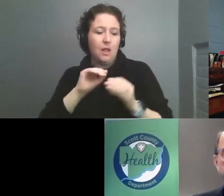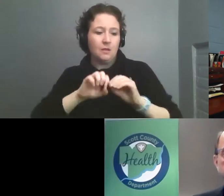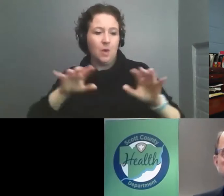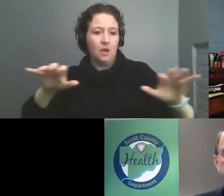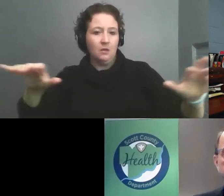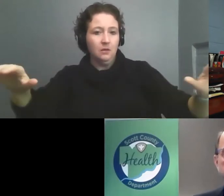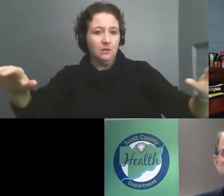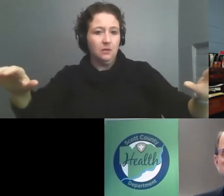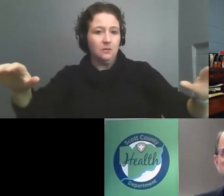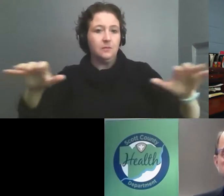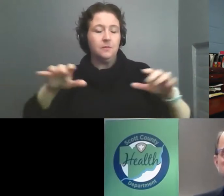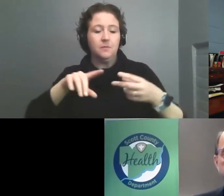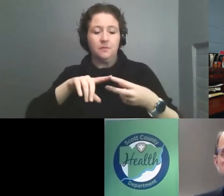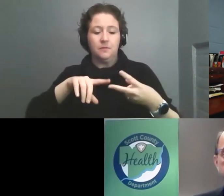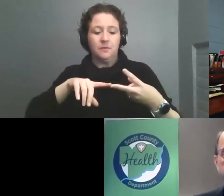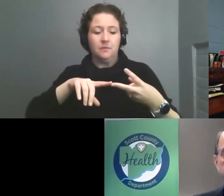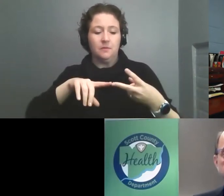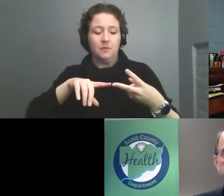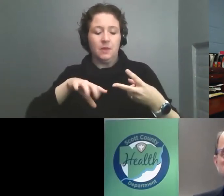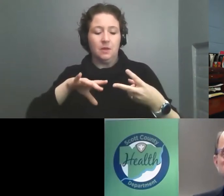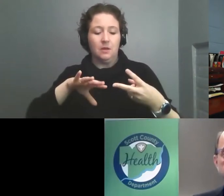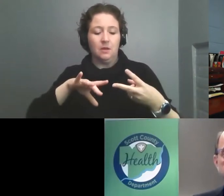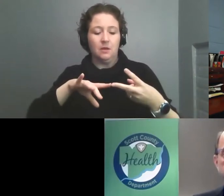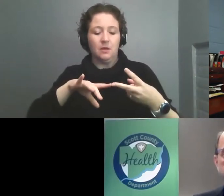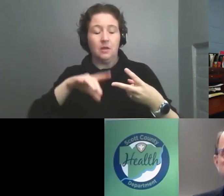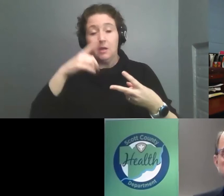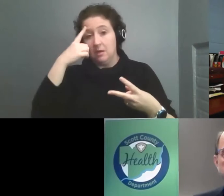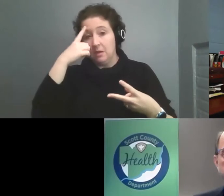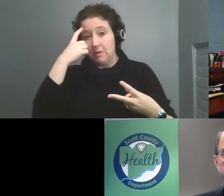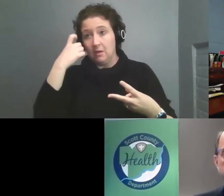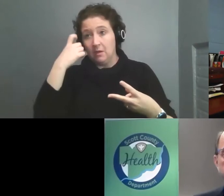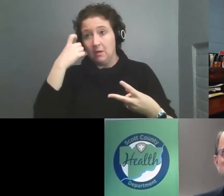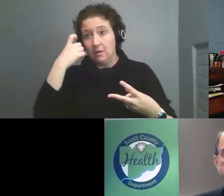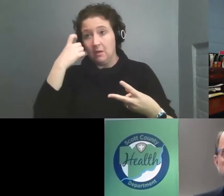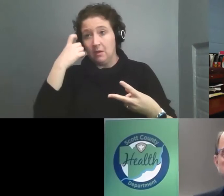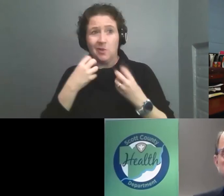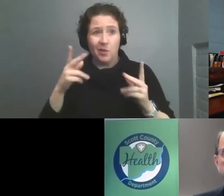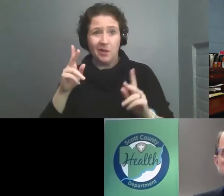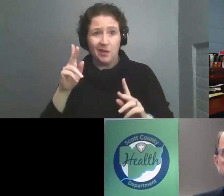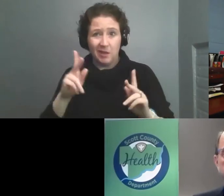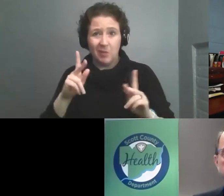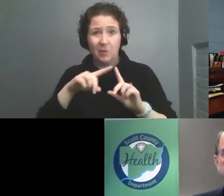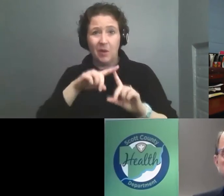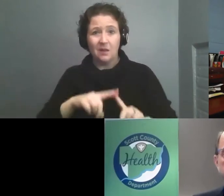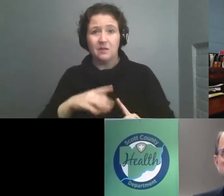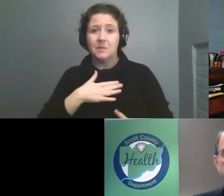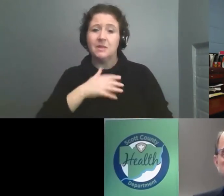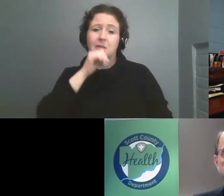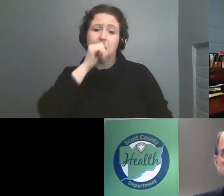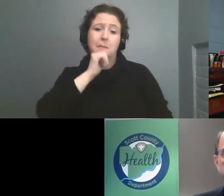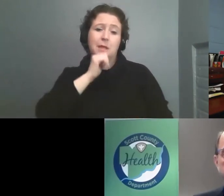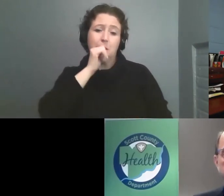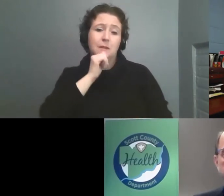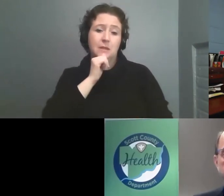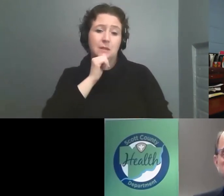virus, as well as, you know, because we have so many cases, to be patient with us, I guess, would be wonderful,